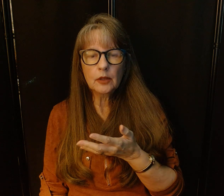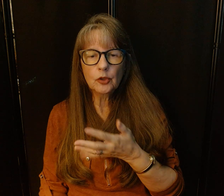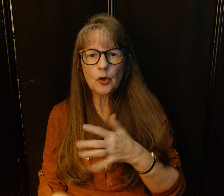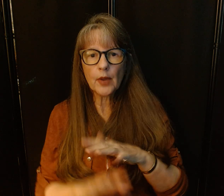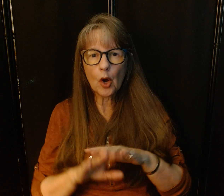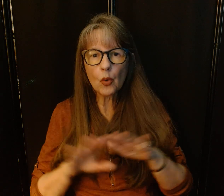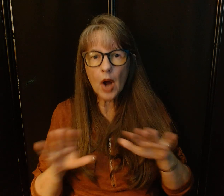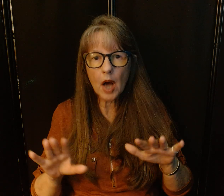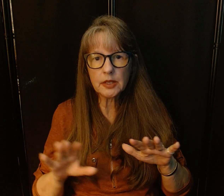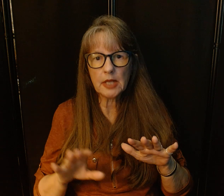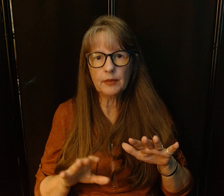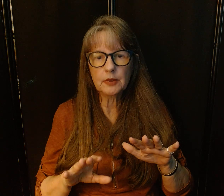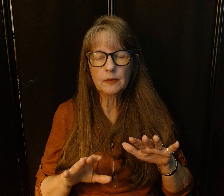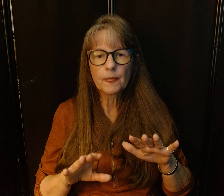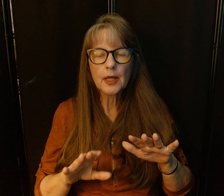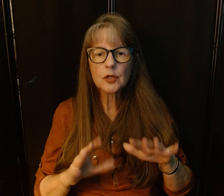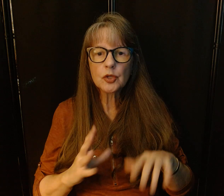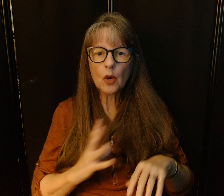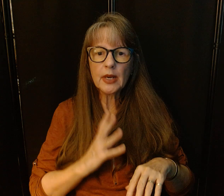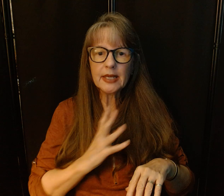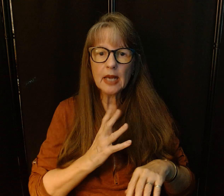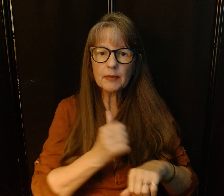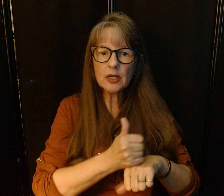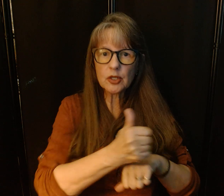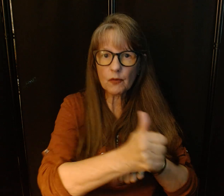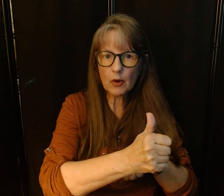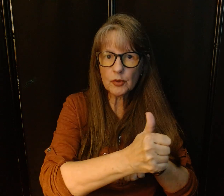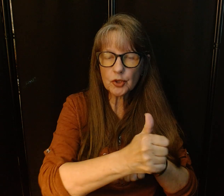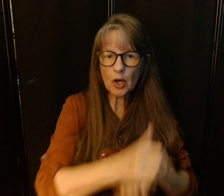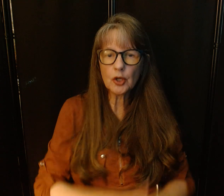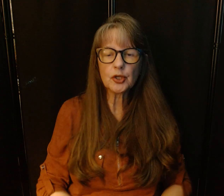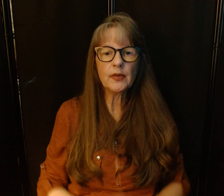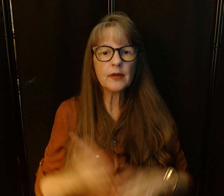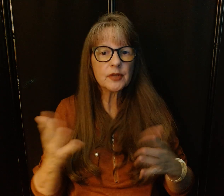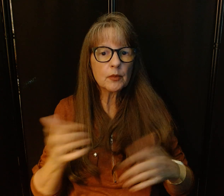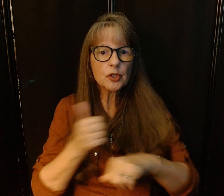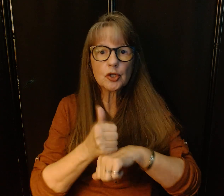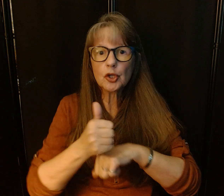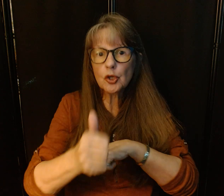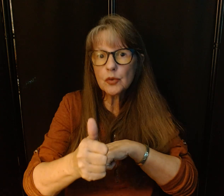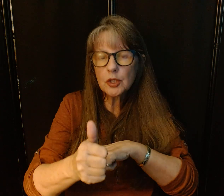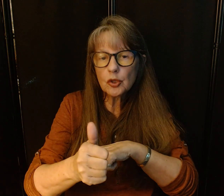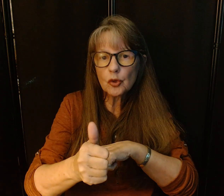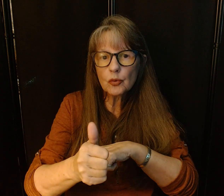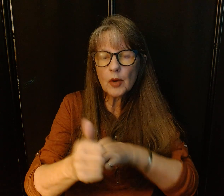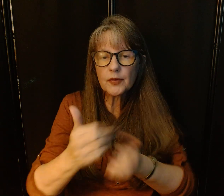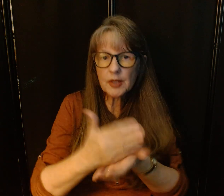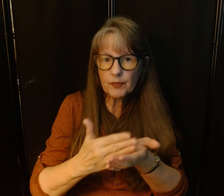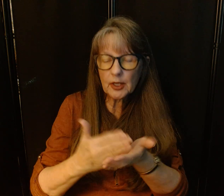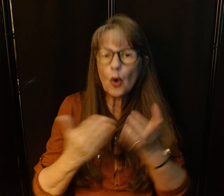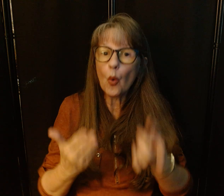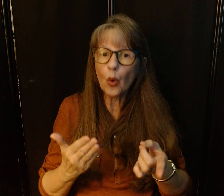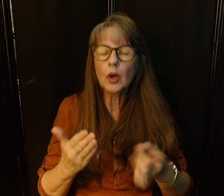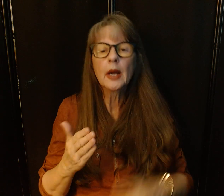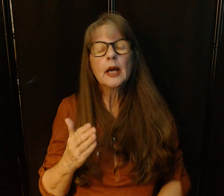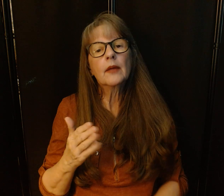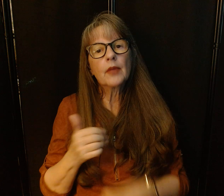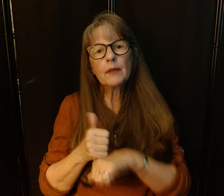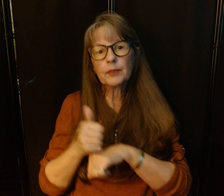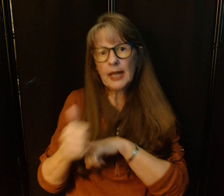that whole concept. So indictment is a formal charge, and then if someone's just accusing you of something, or they blamed you